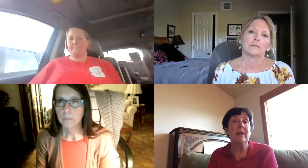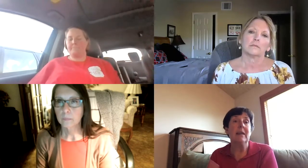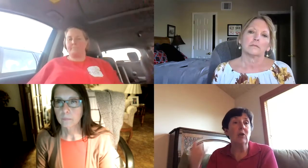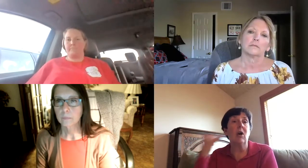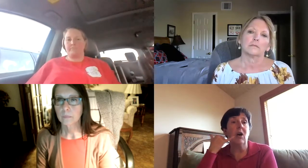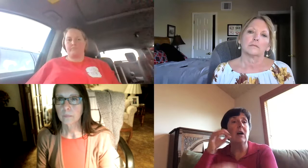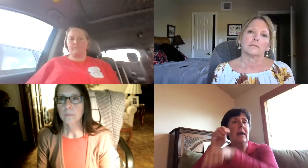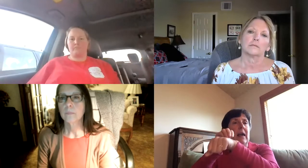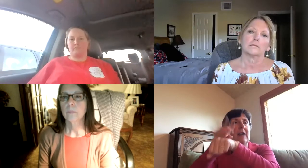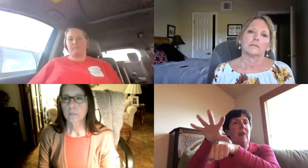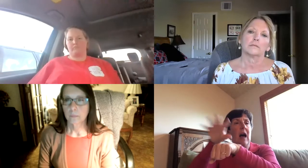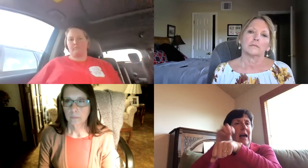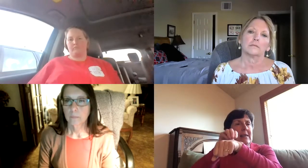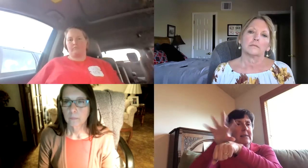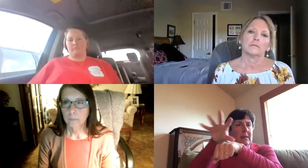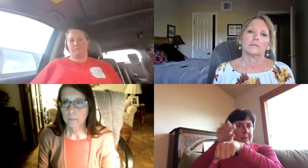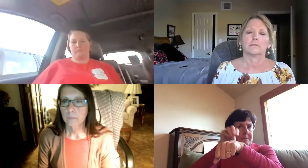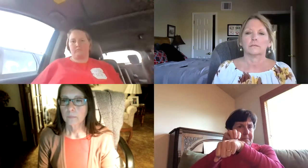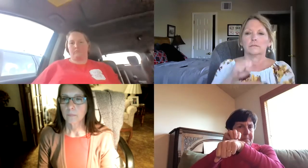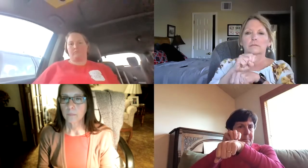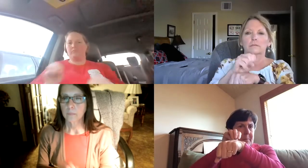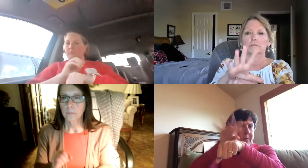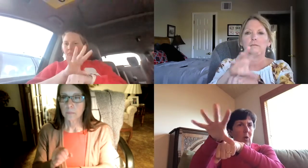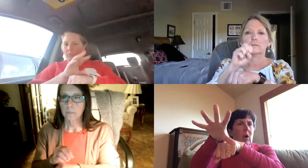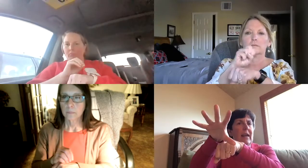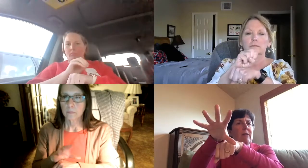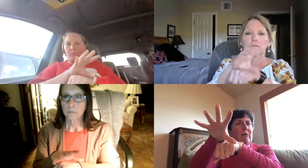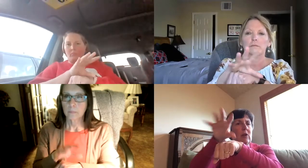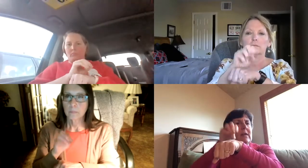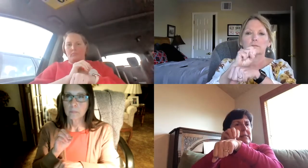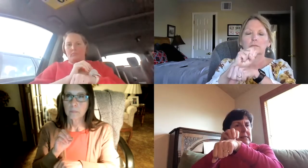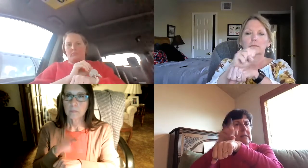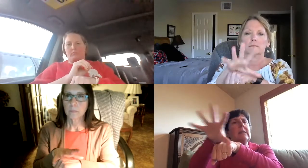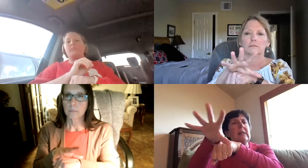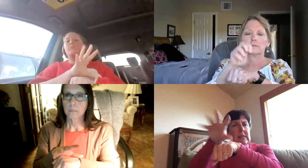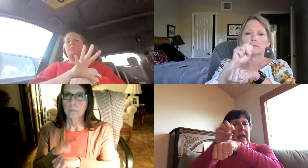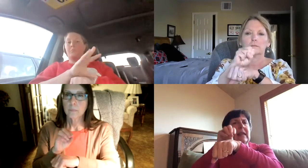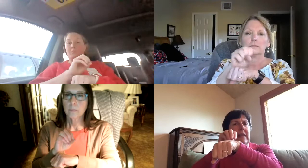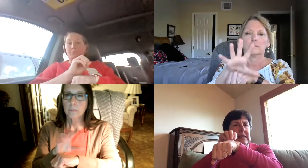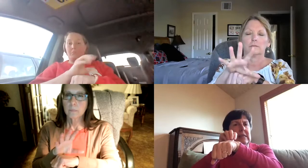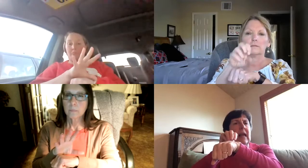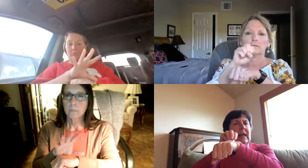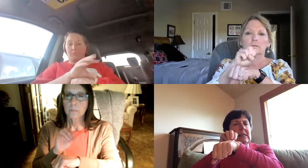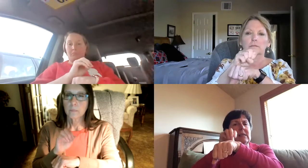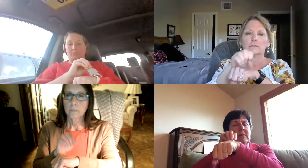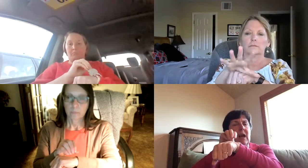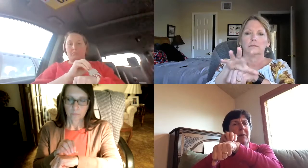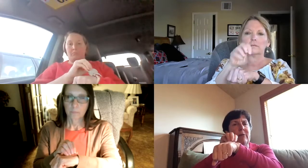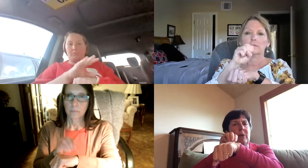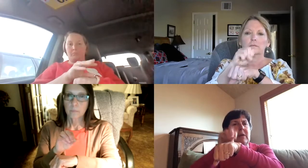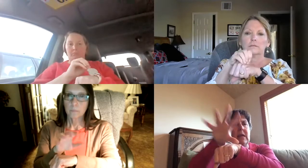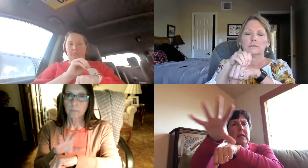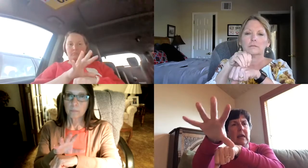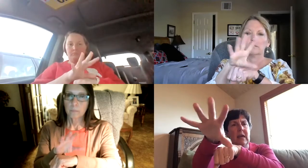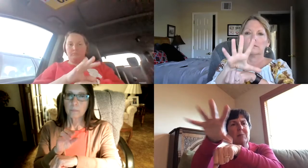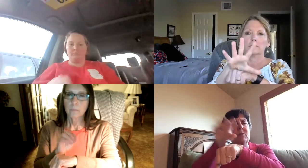we need to call advise or influence is like this. It's like it's coming from